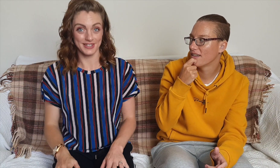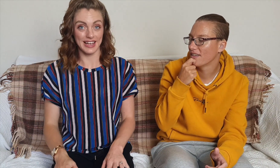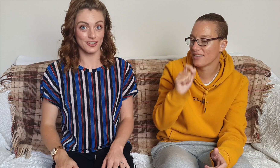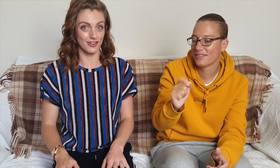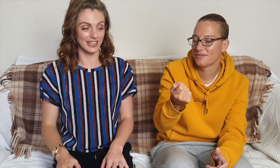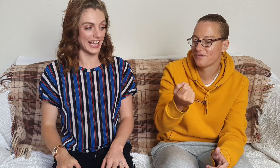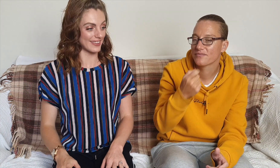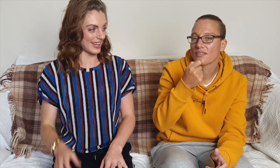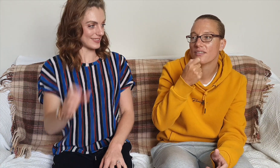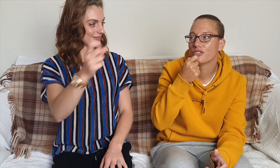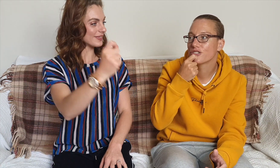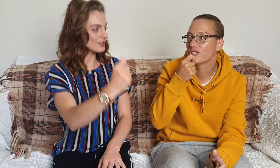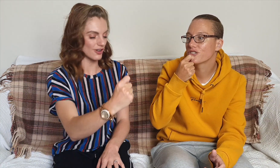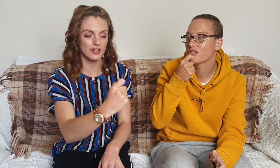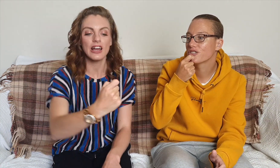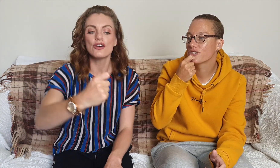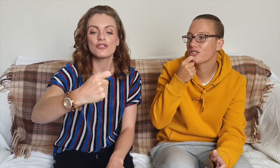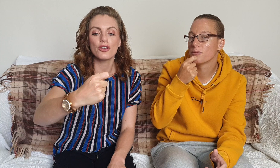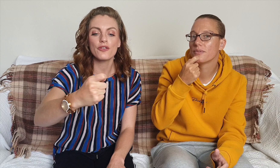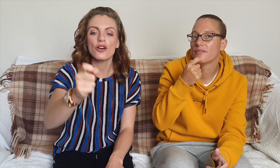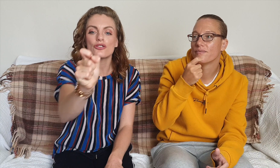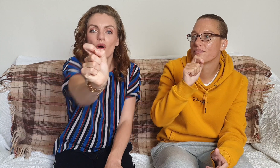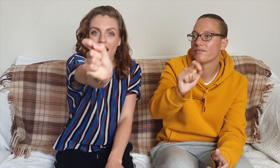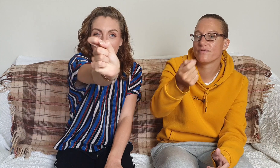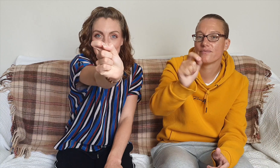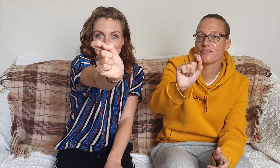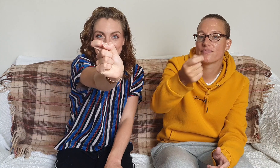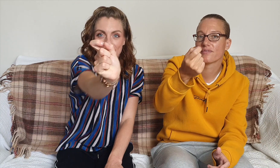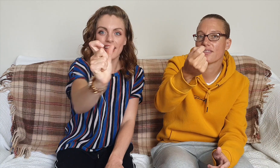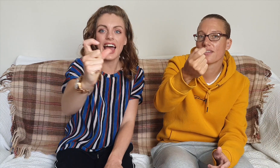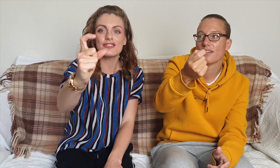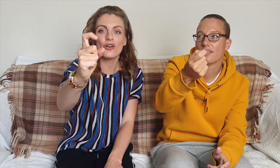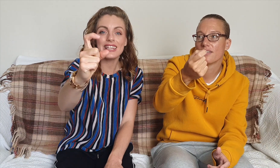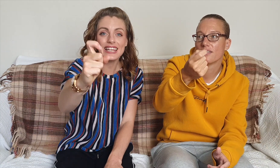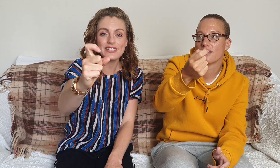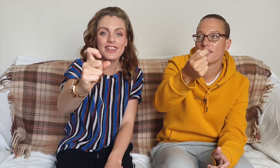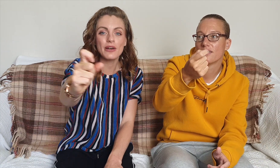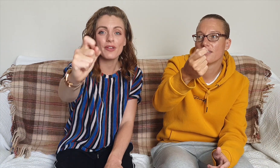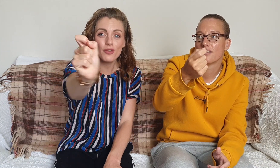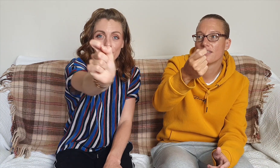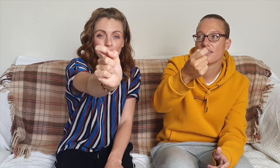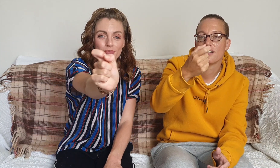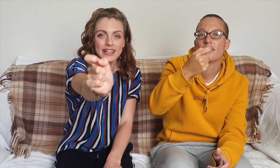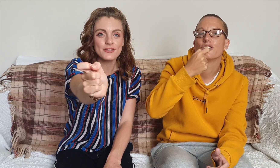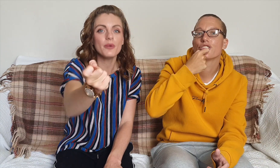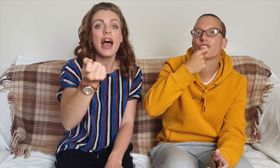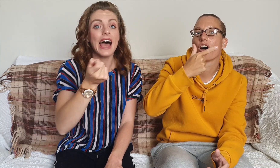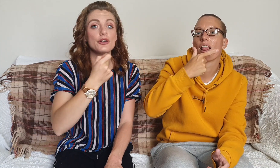sign chocolate like this. Choc. So you've got your hand in together and your index finger with your thumb like so, and you